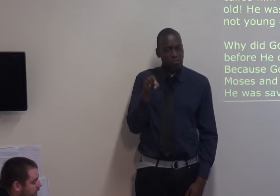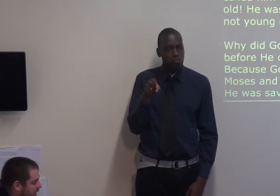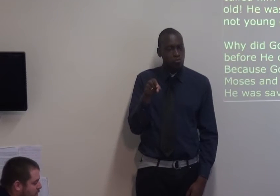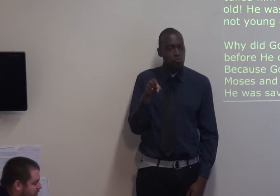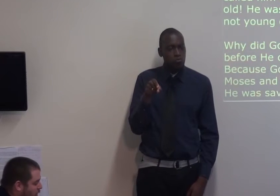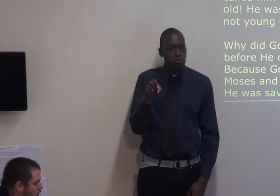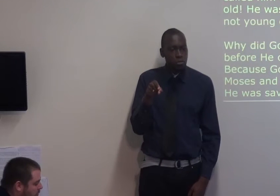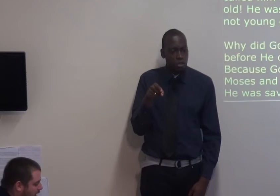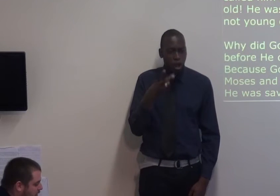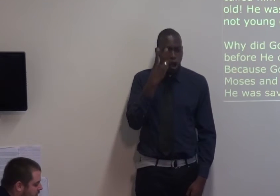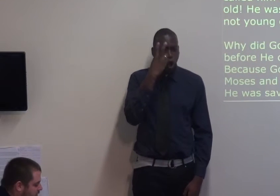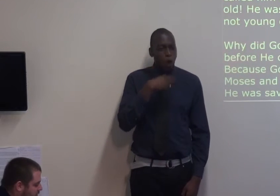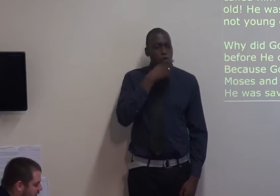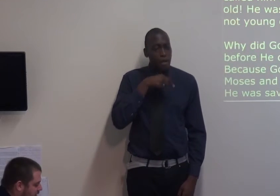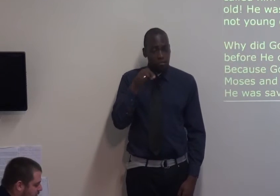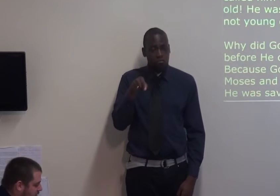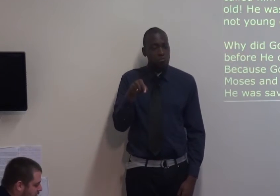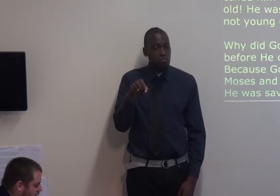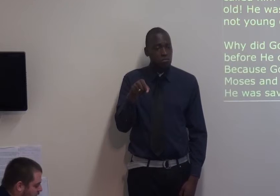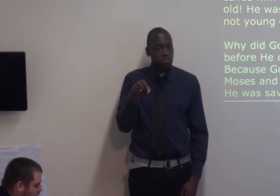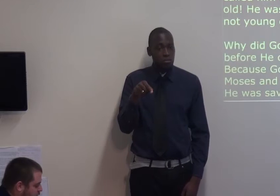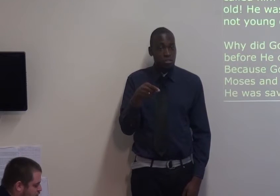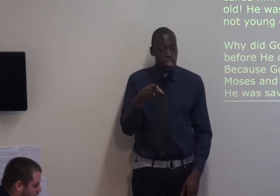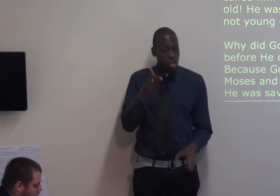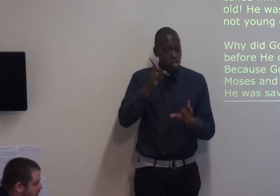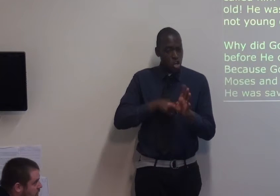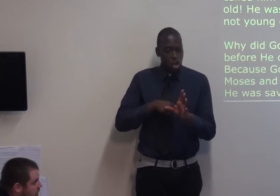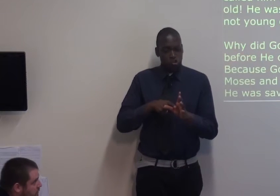He was an old man. He was not young or strong.